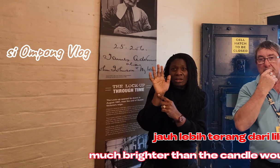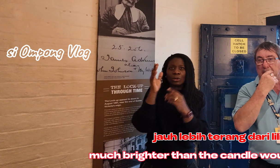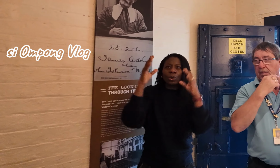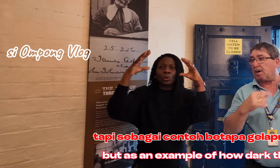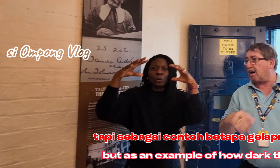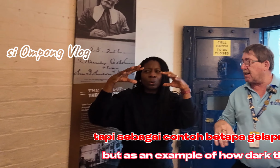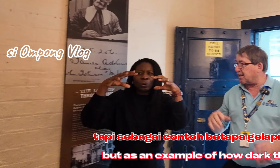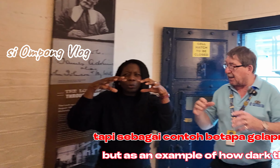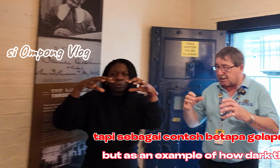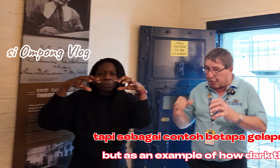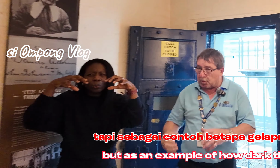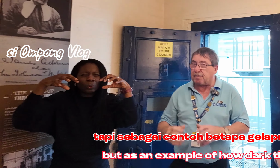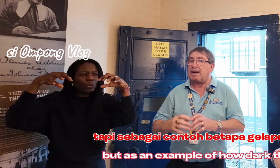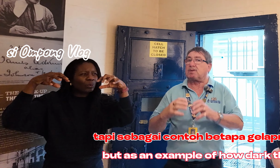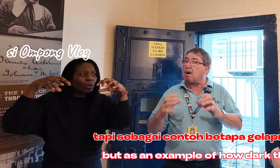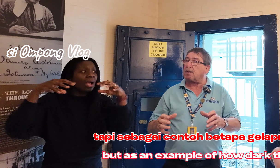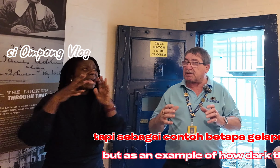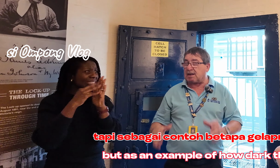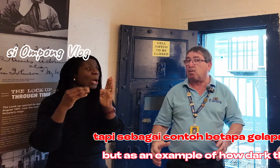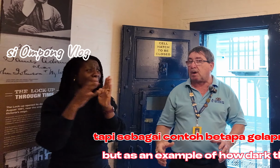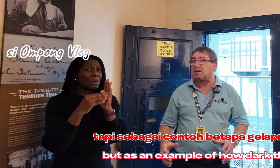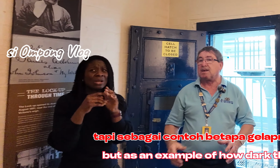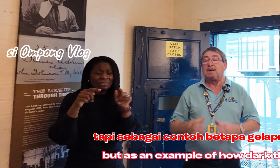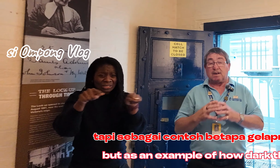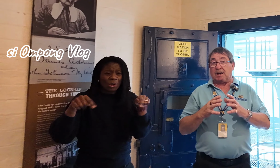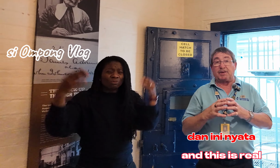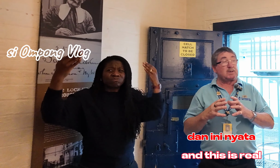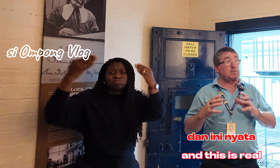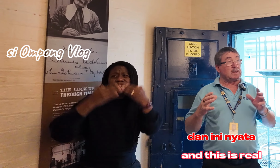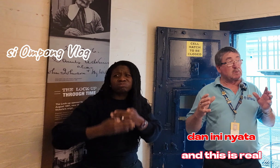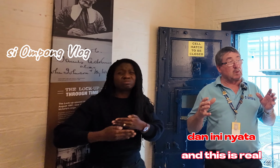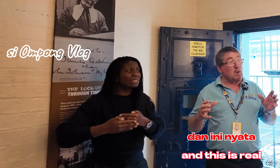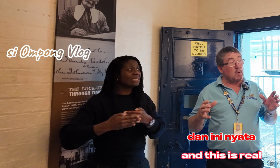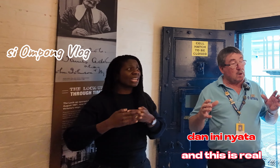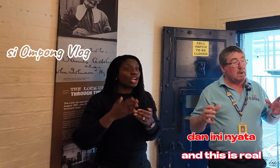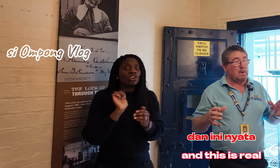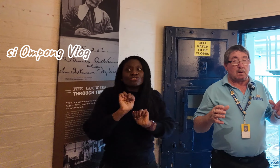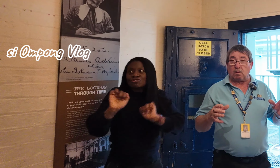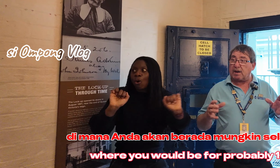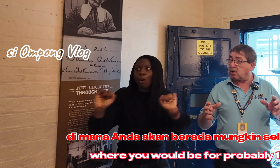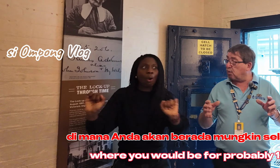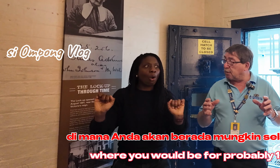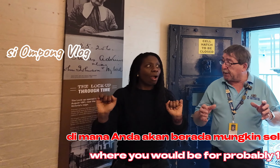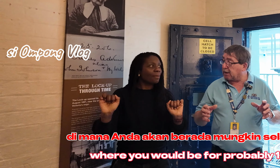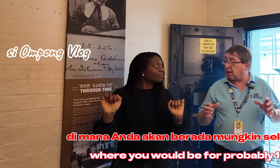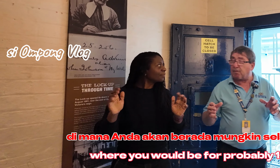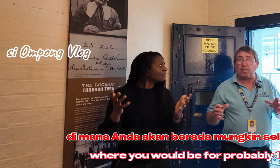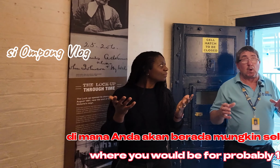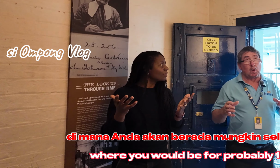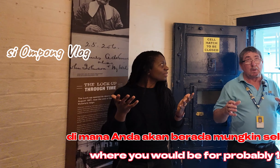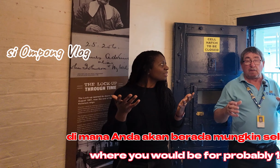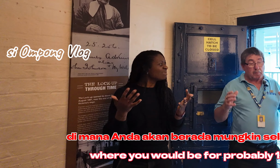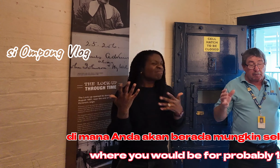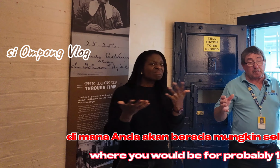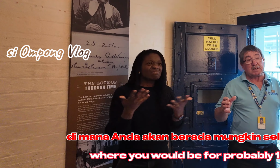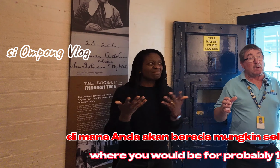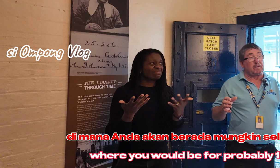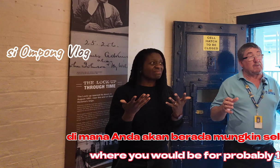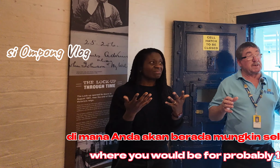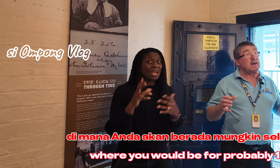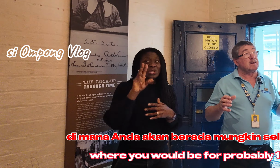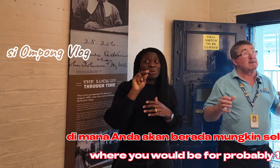been. But as an example of how dark the cell was, and this is where you would be for